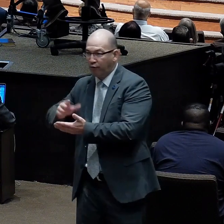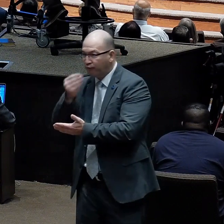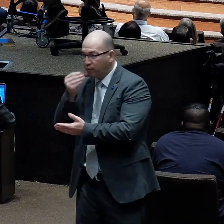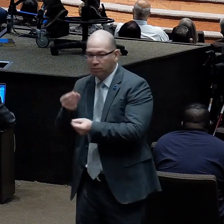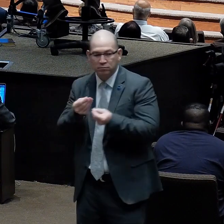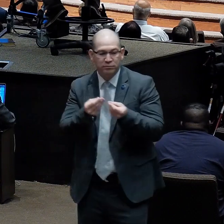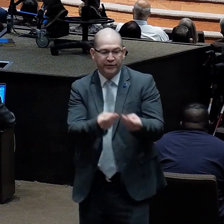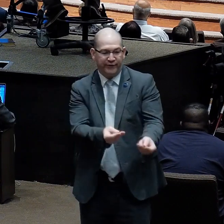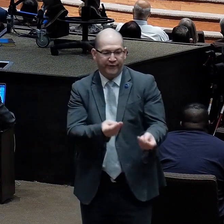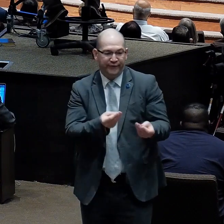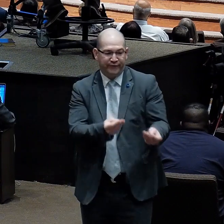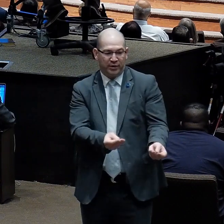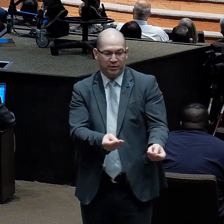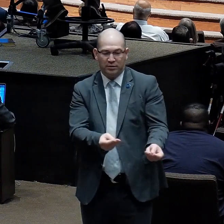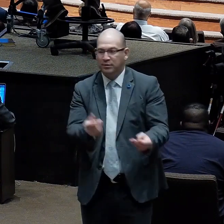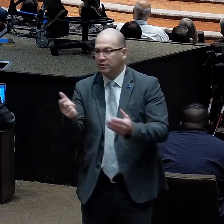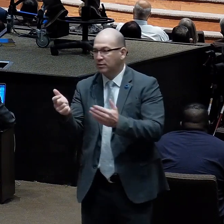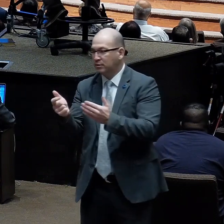I gave him the gospel.